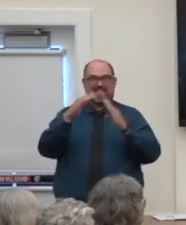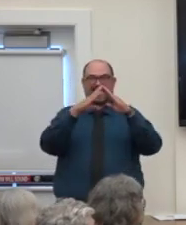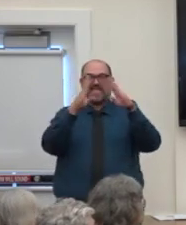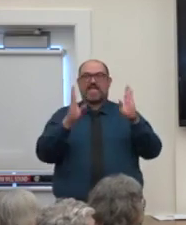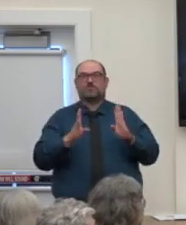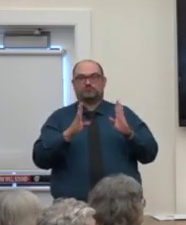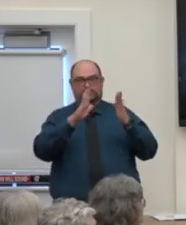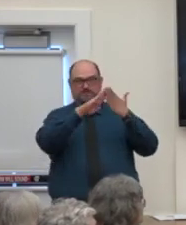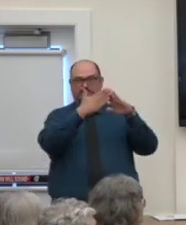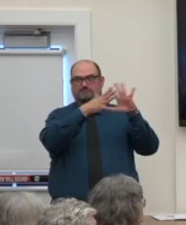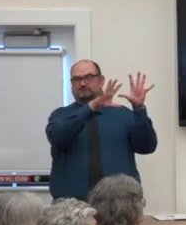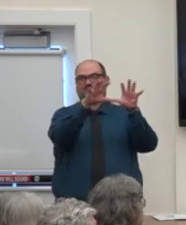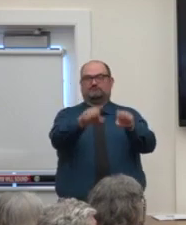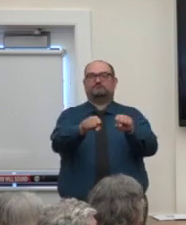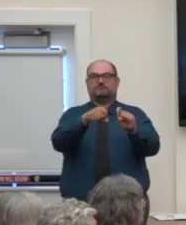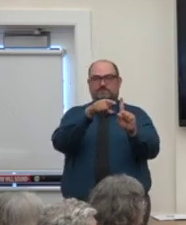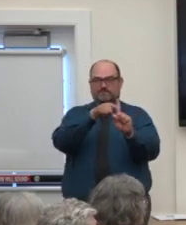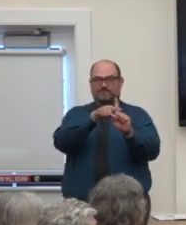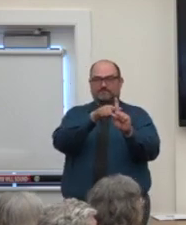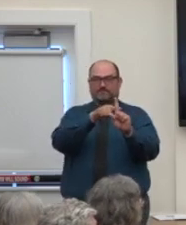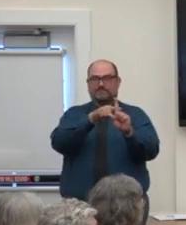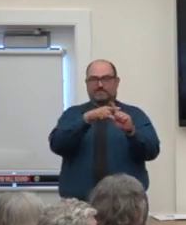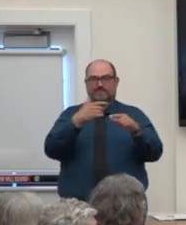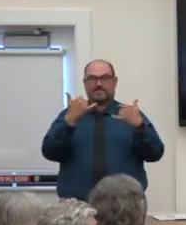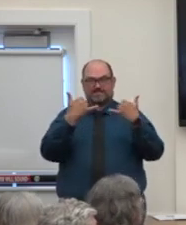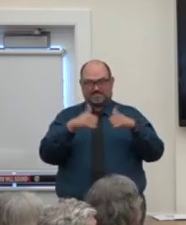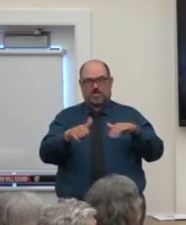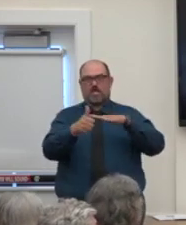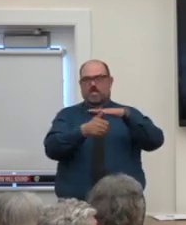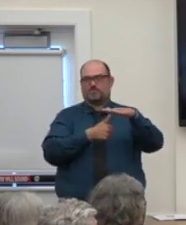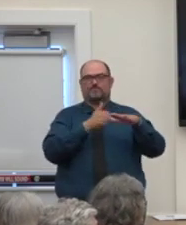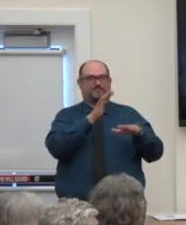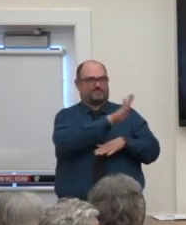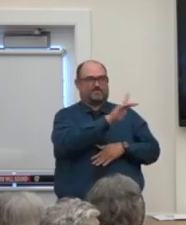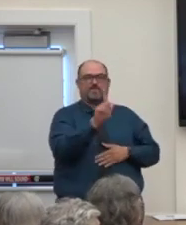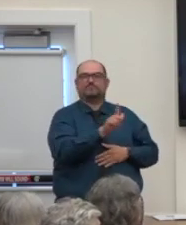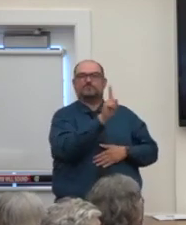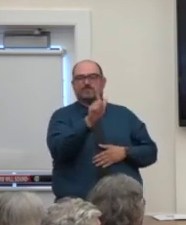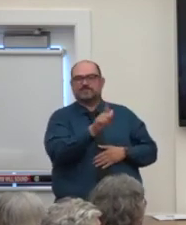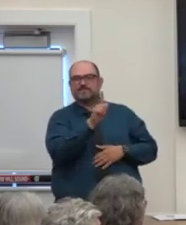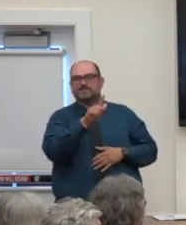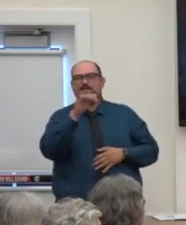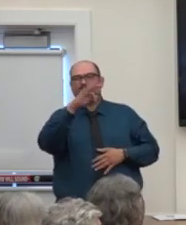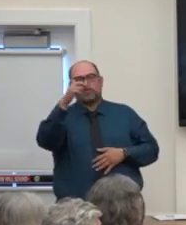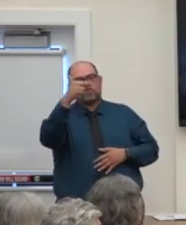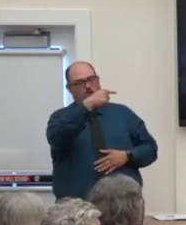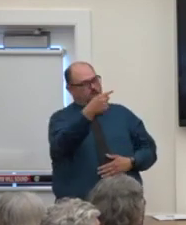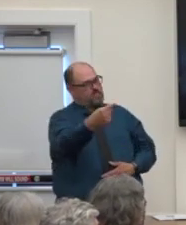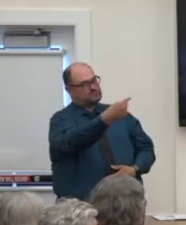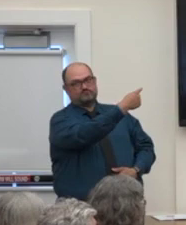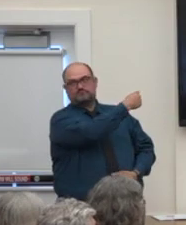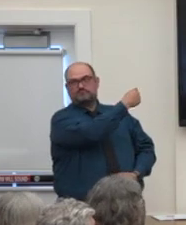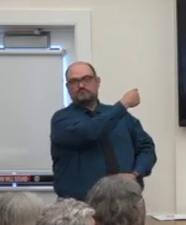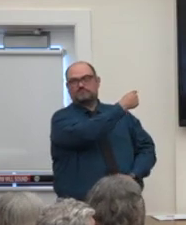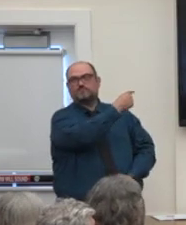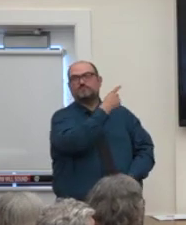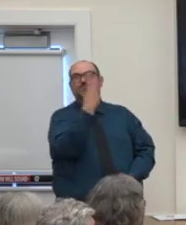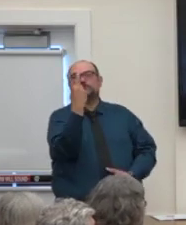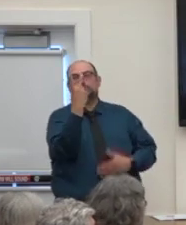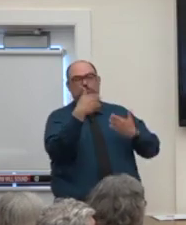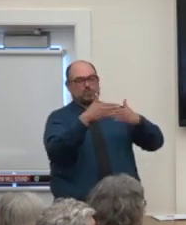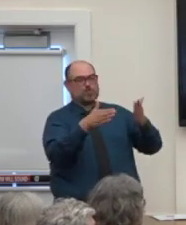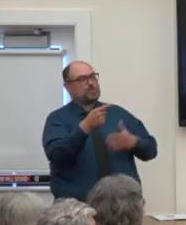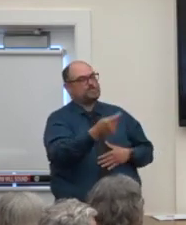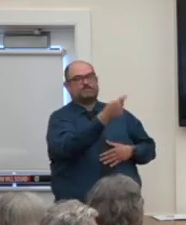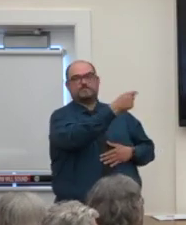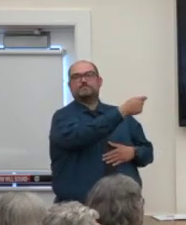with is still part of our library. If you go in the back, the three rooms in the back,